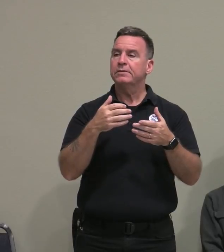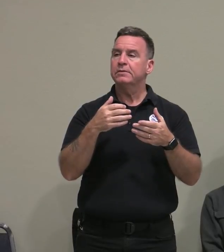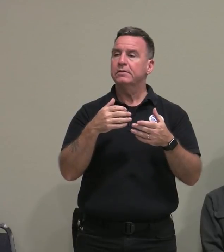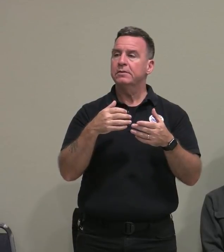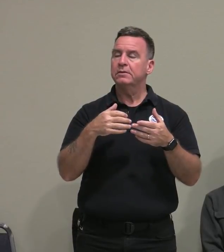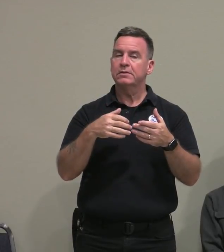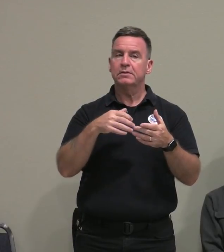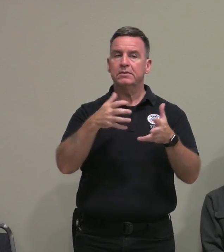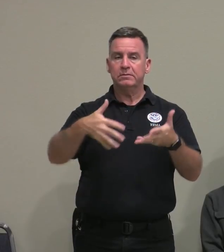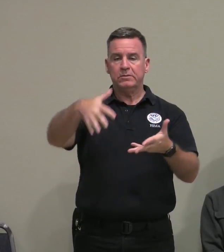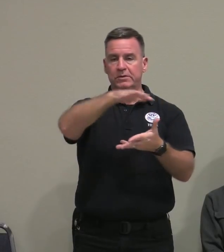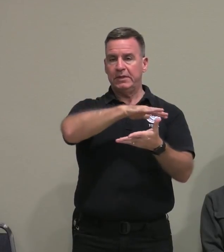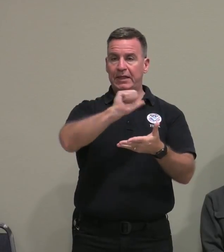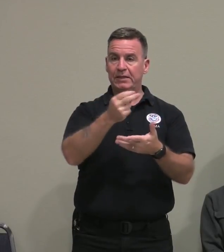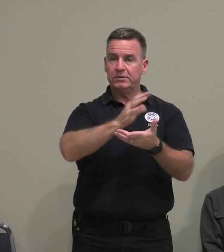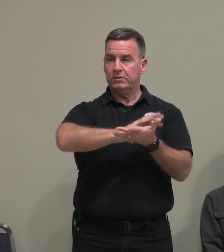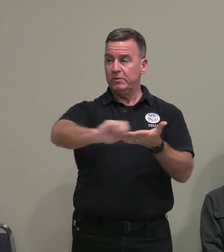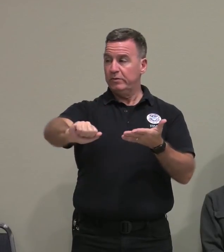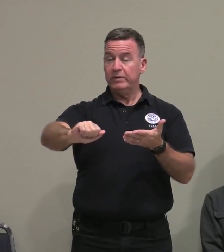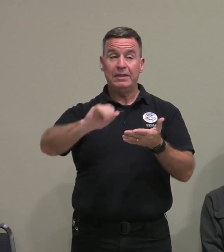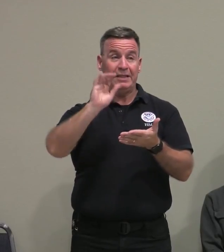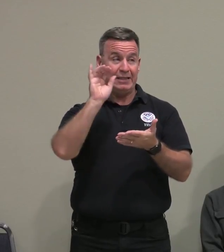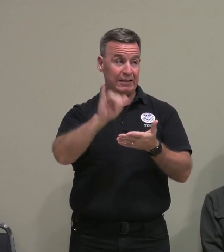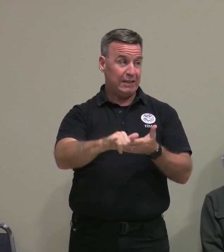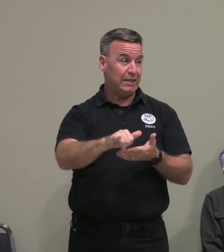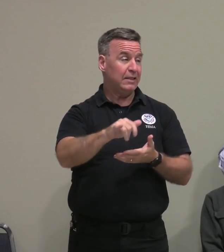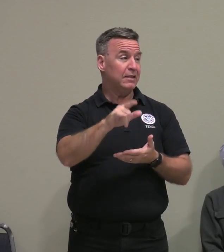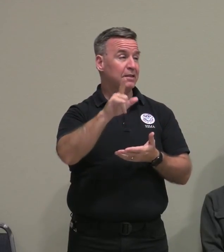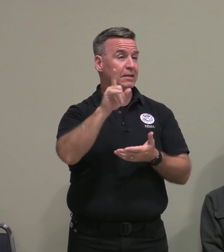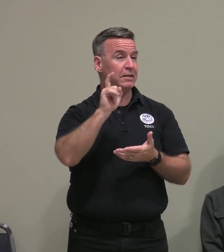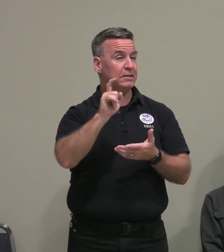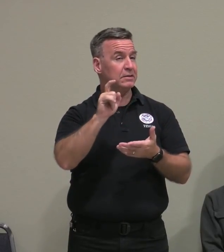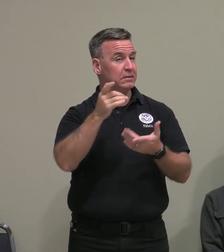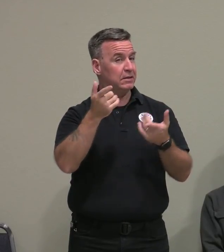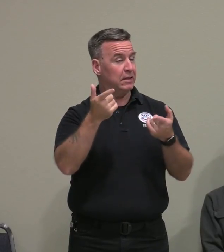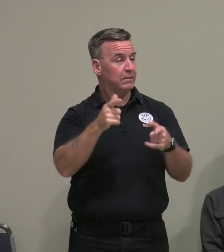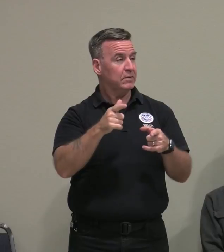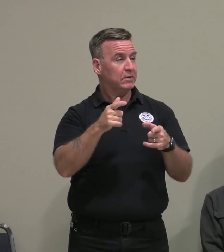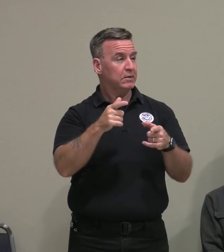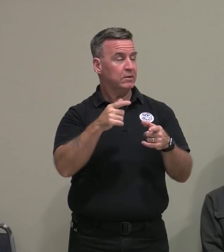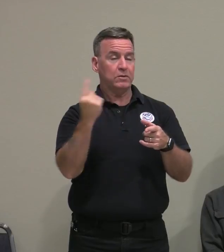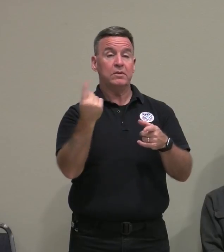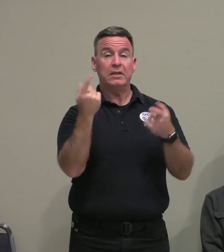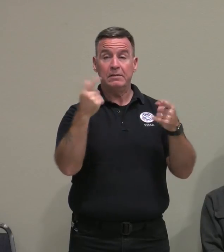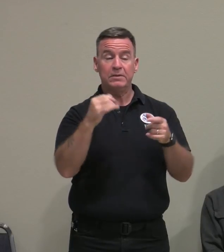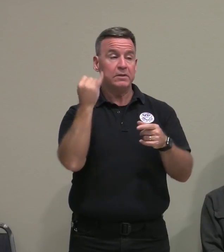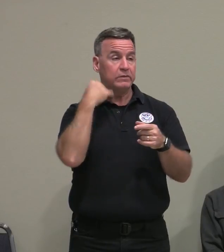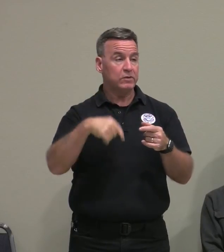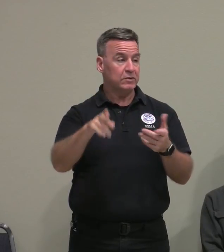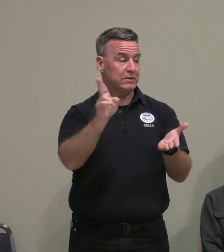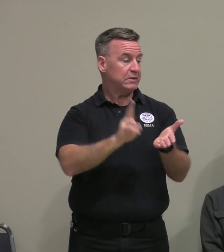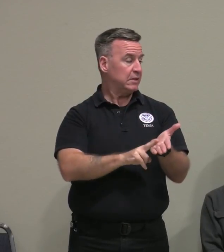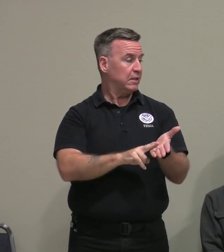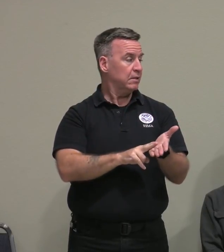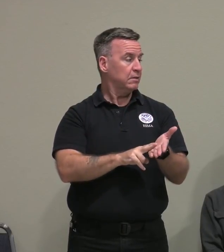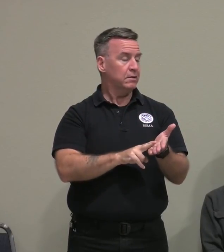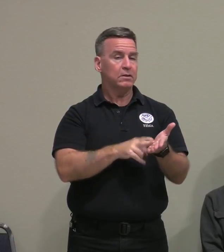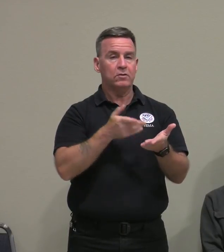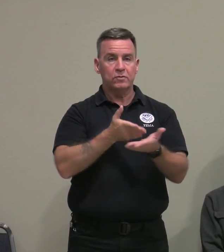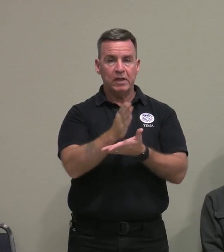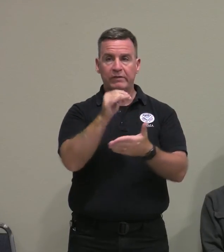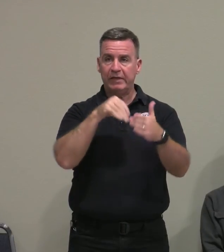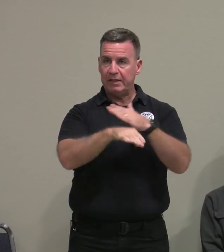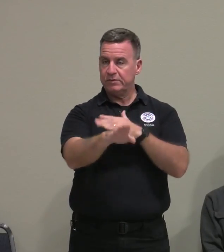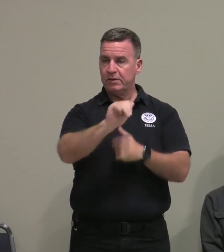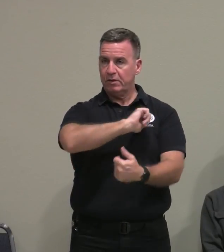debris and ash removal phase. And that has to be accomplished or is only accomplished if you actually sign a right of